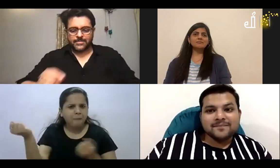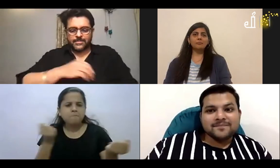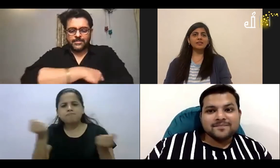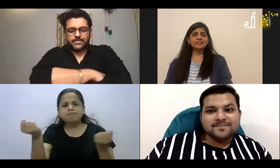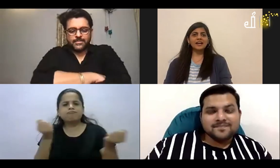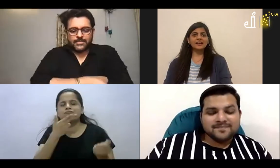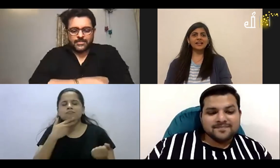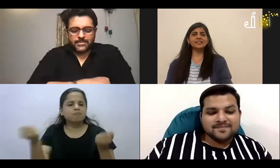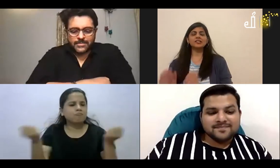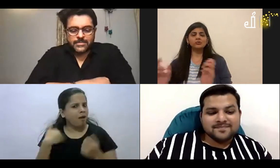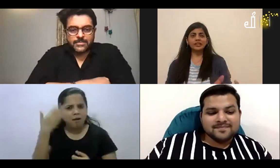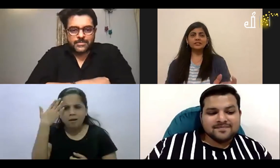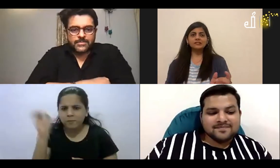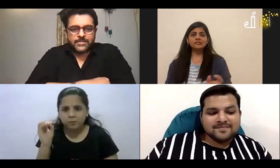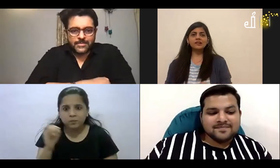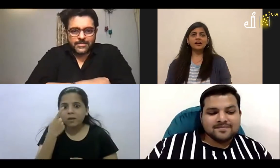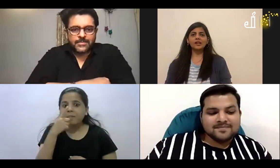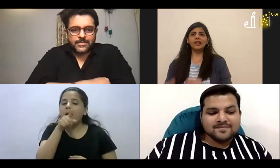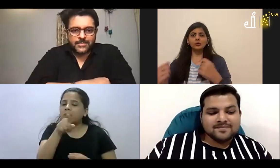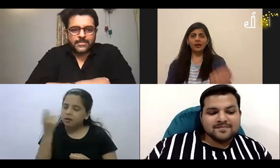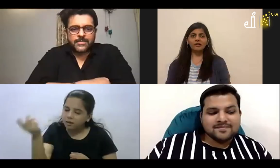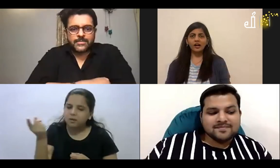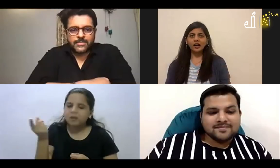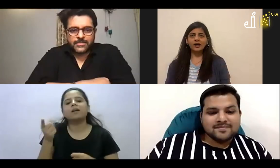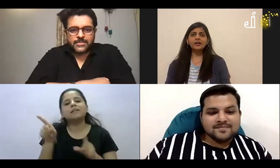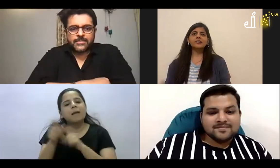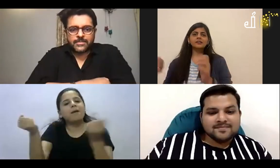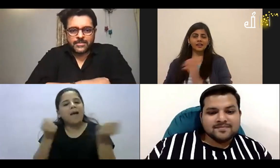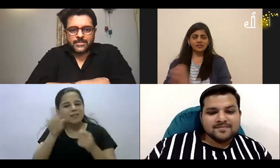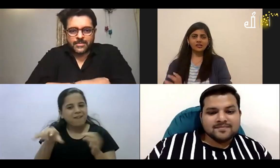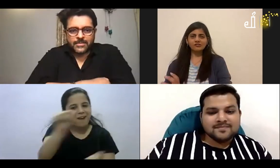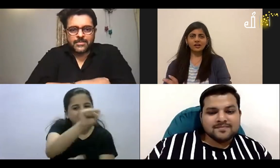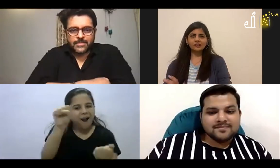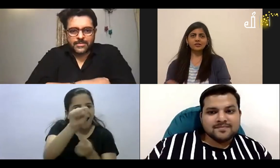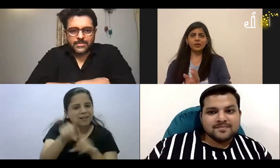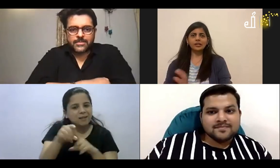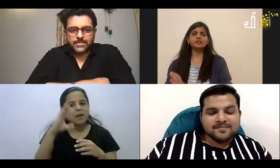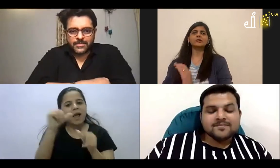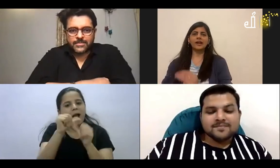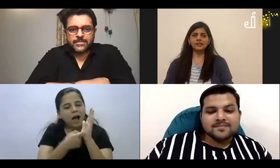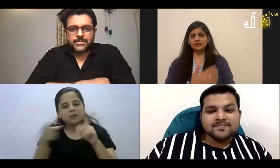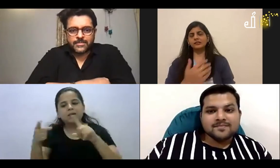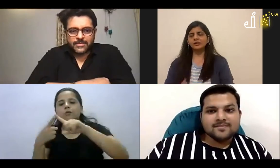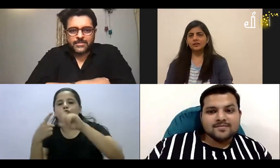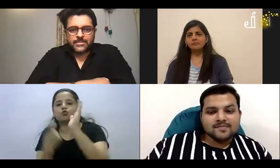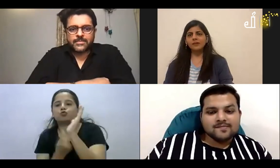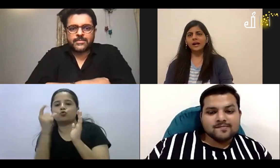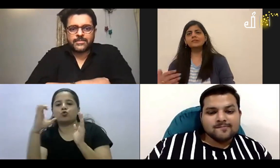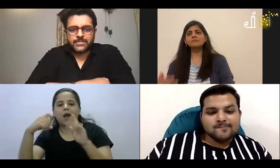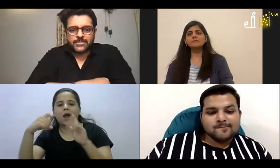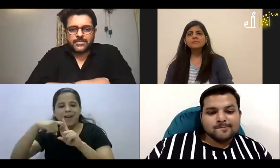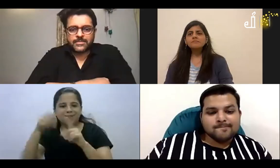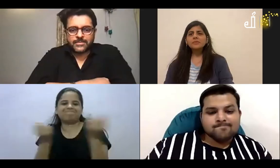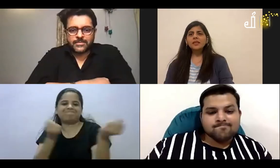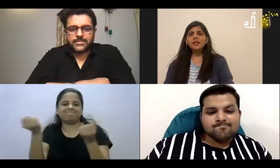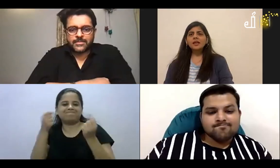And my mother said, that is a vehicle. And like you have a car, that is a truck. It's a vehicle to carry